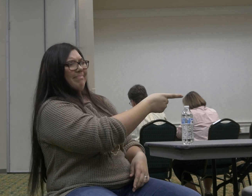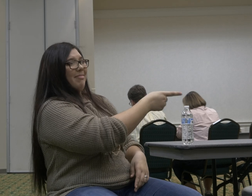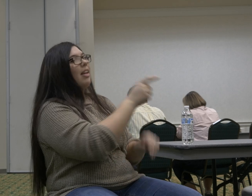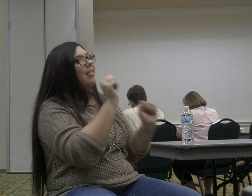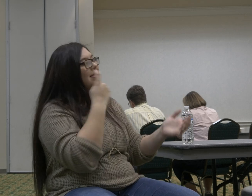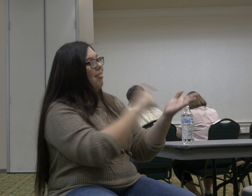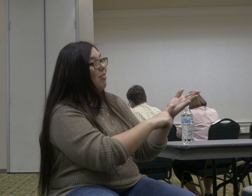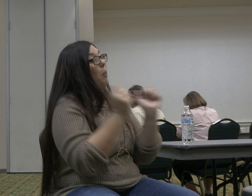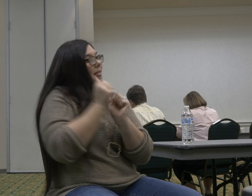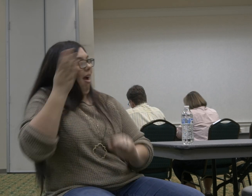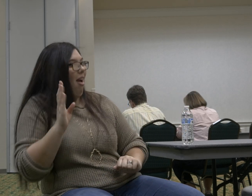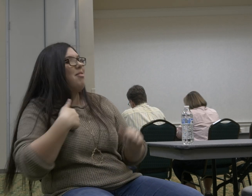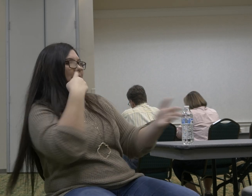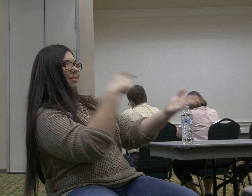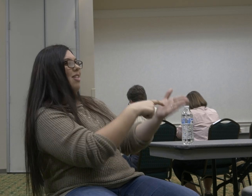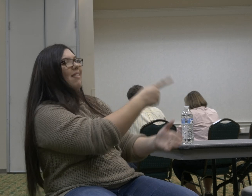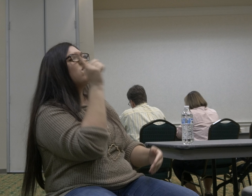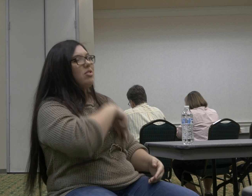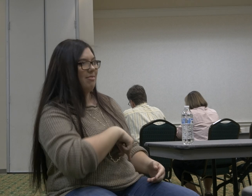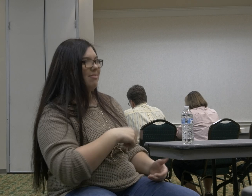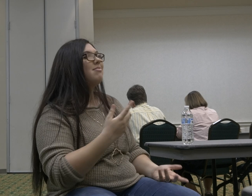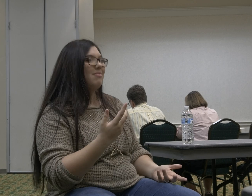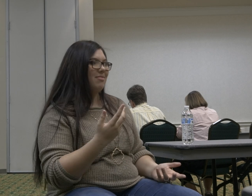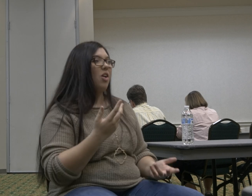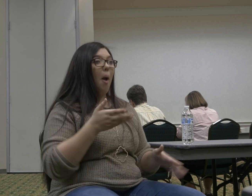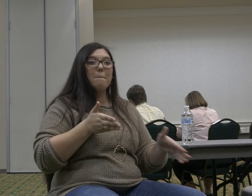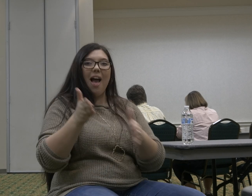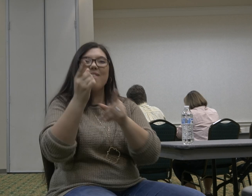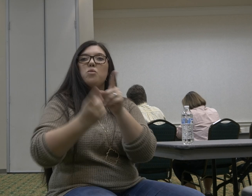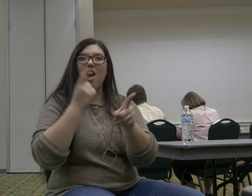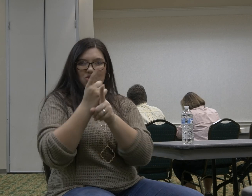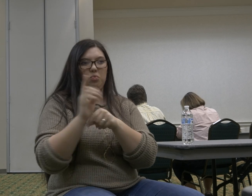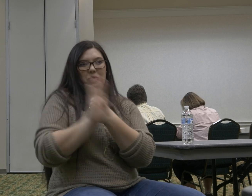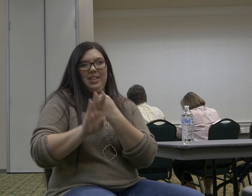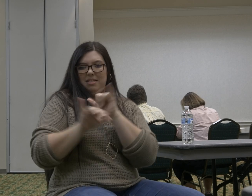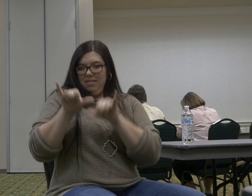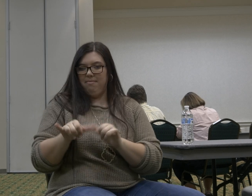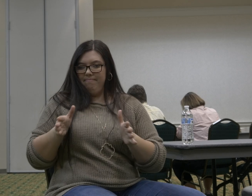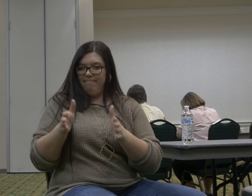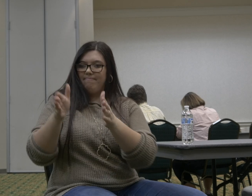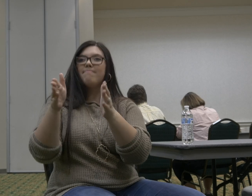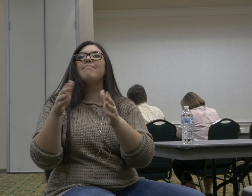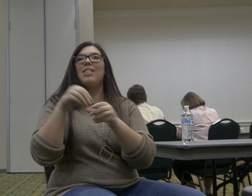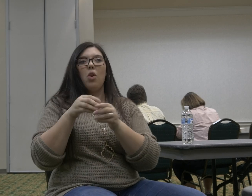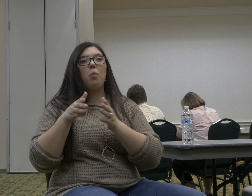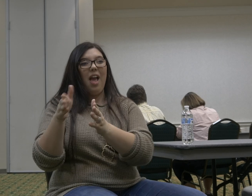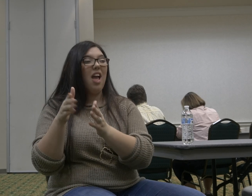From those who leave the path of righteousness, you will be protected to walk in the ways of darkness, who leave the paths